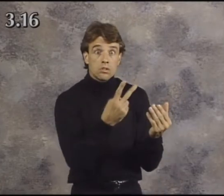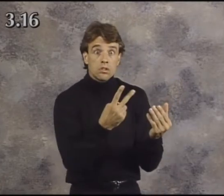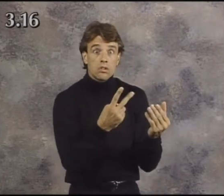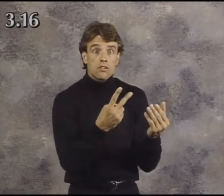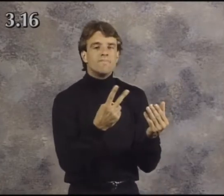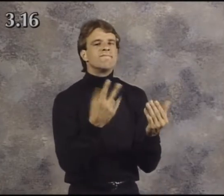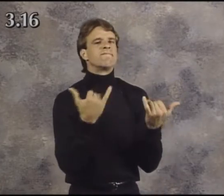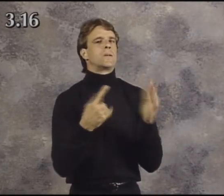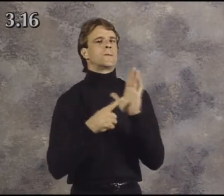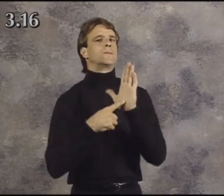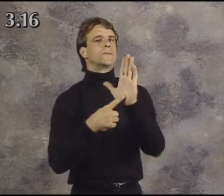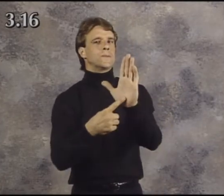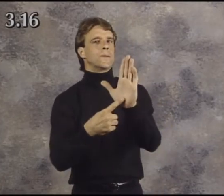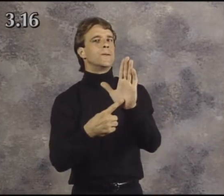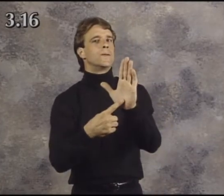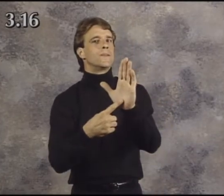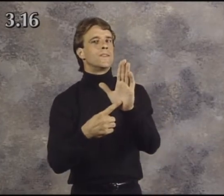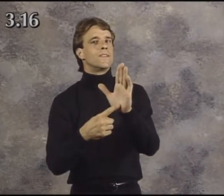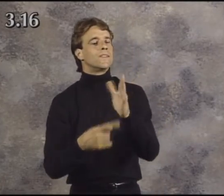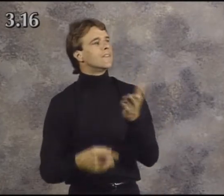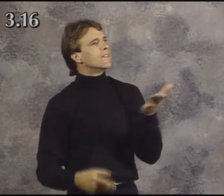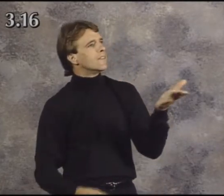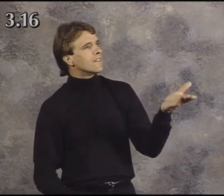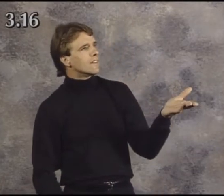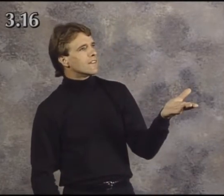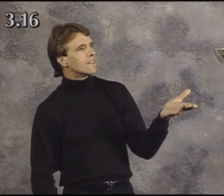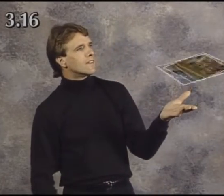light. Watch.